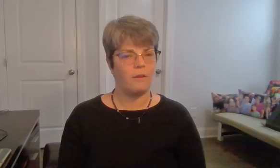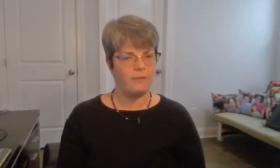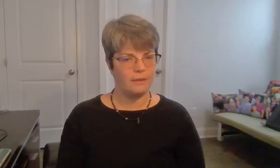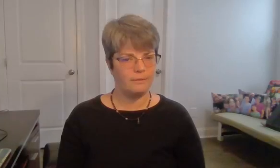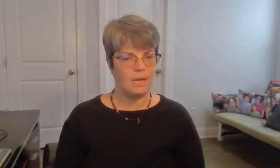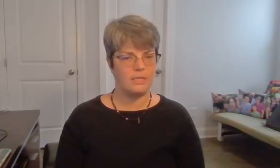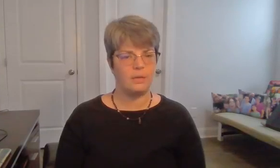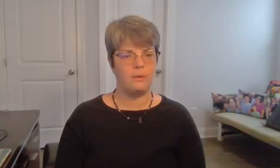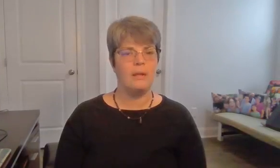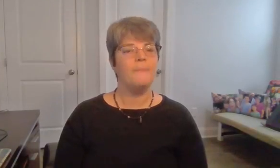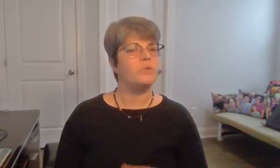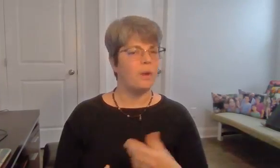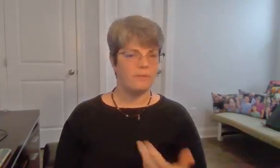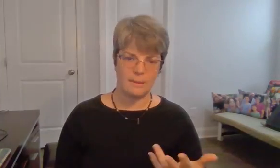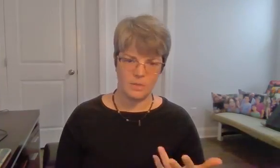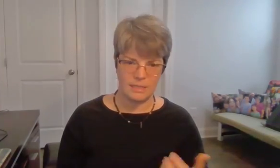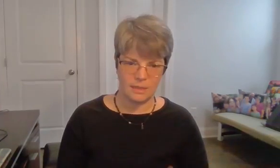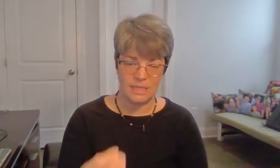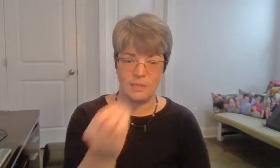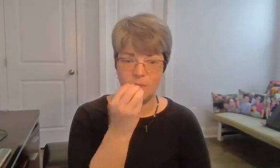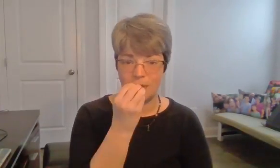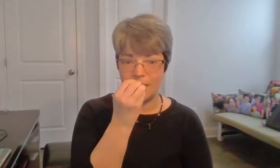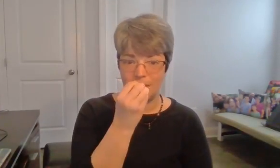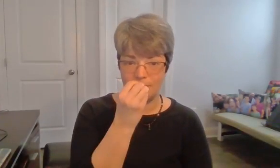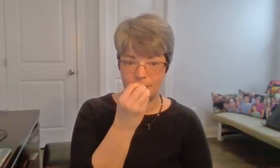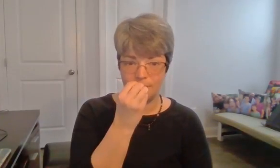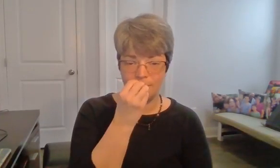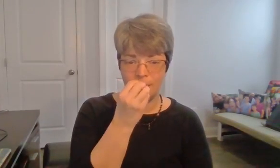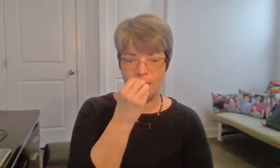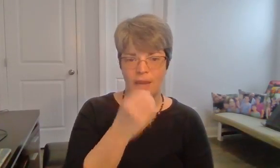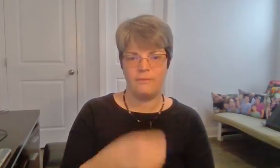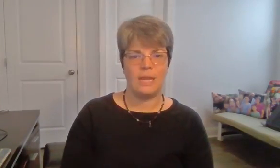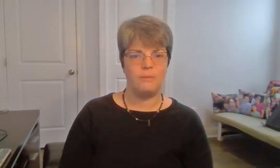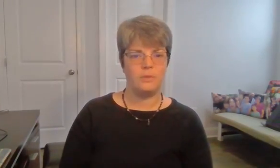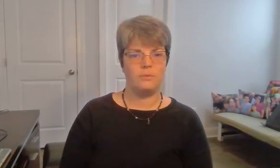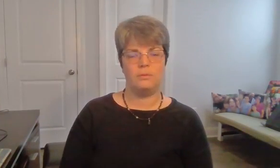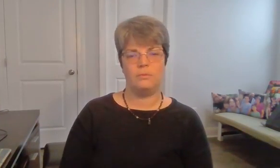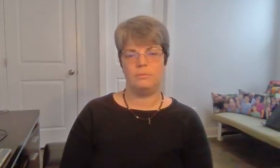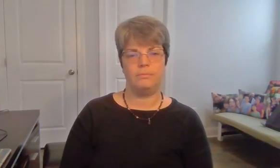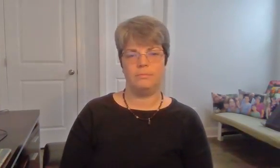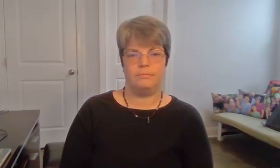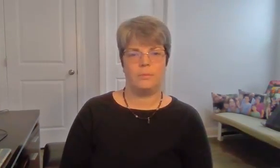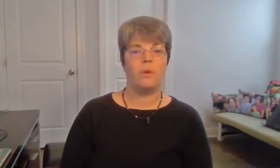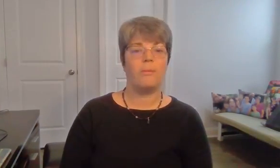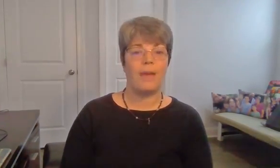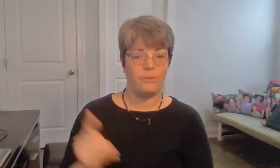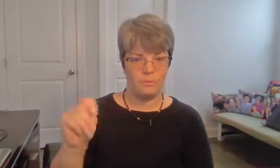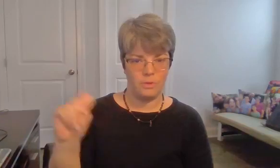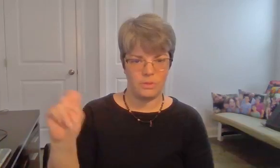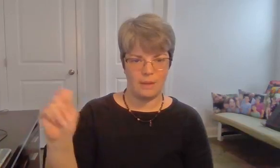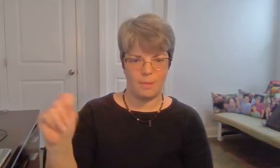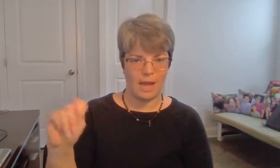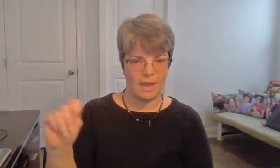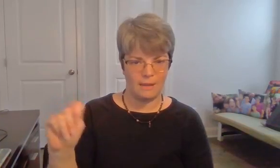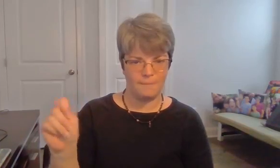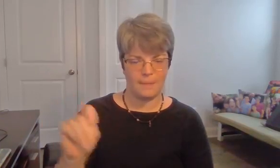often, right? So every time you sit down to eat, sign eat. Every time you go to the bathroom, you sign potty. Every